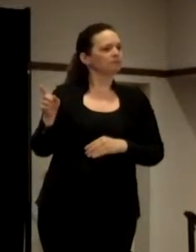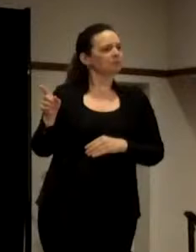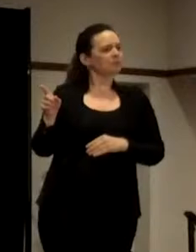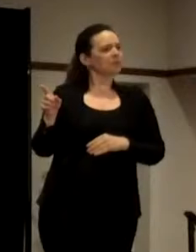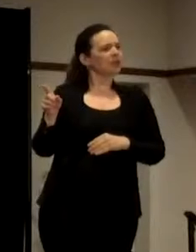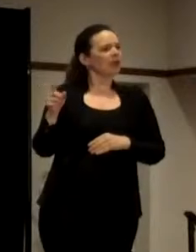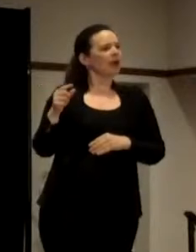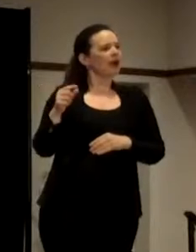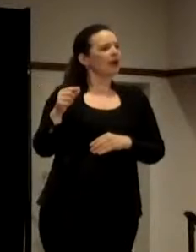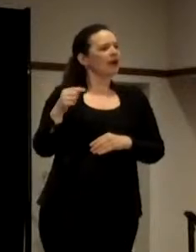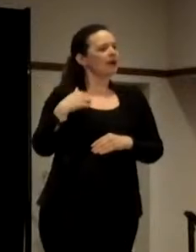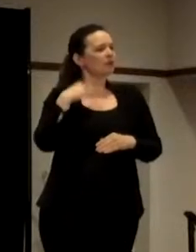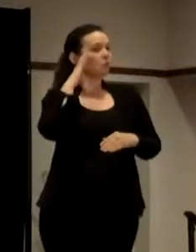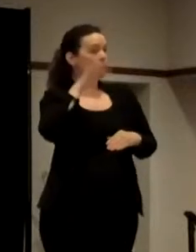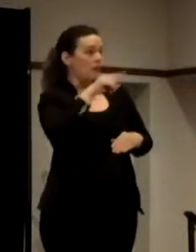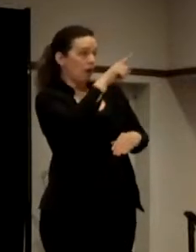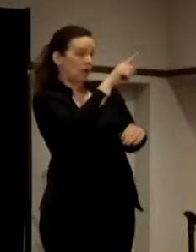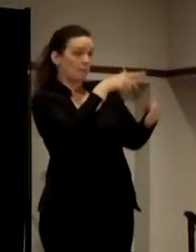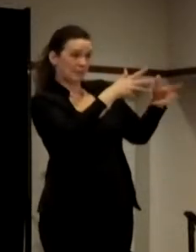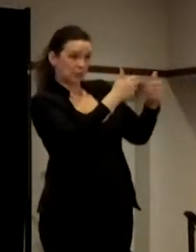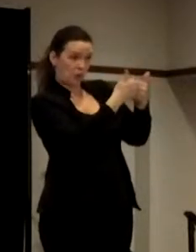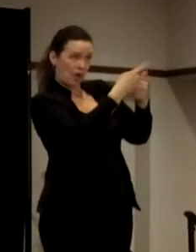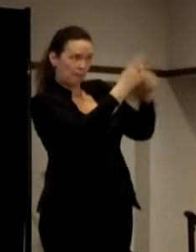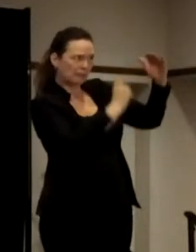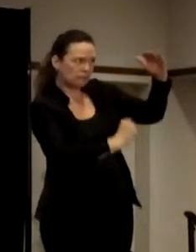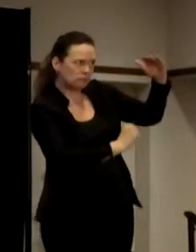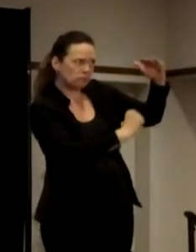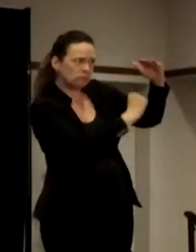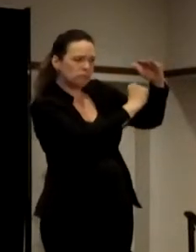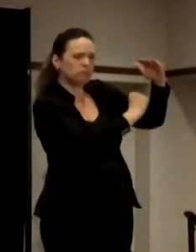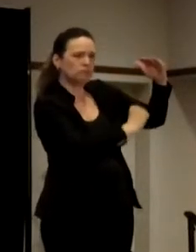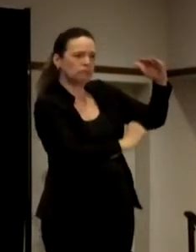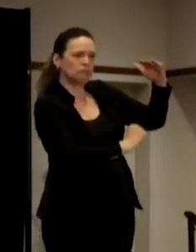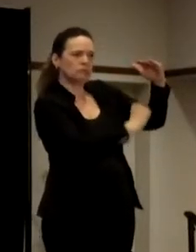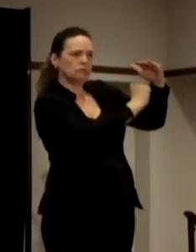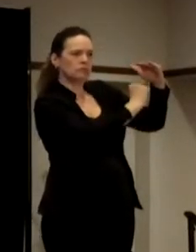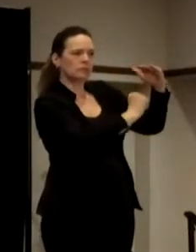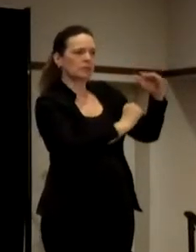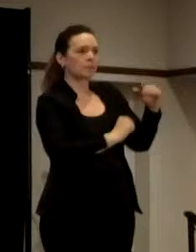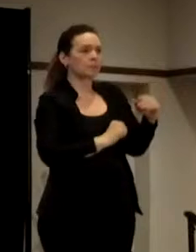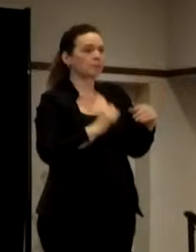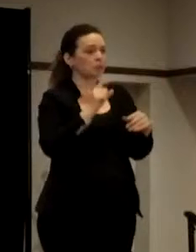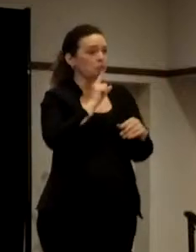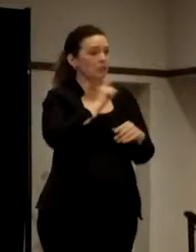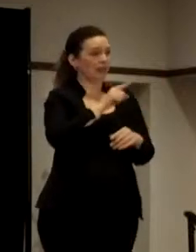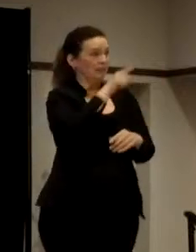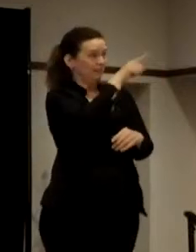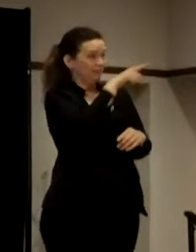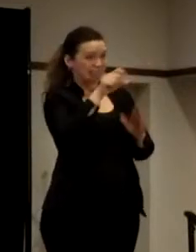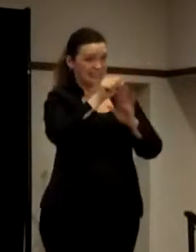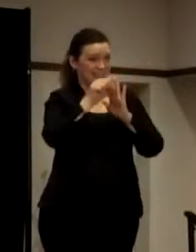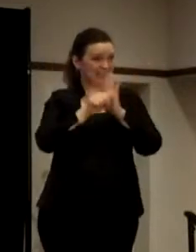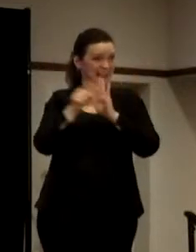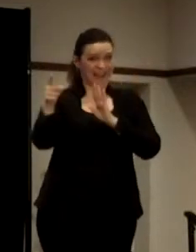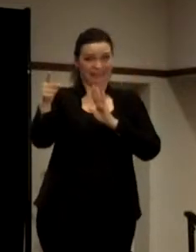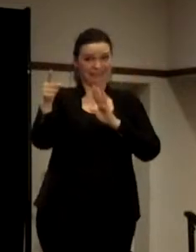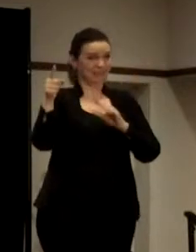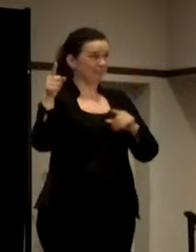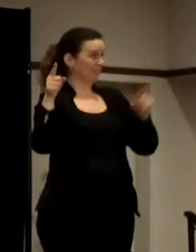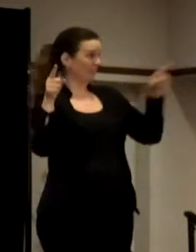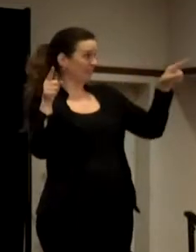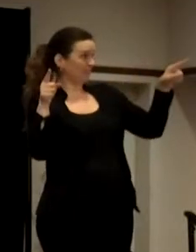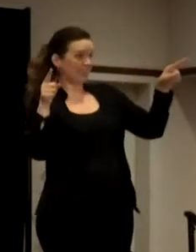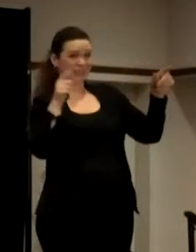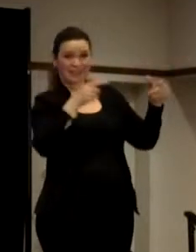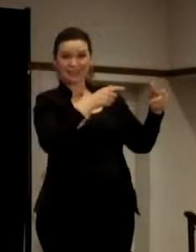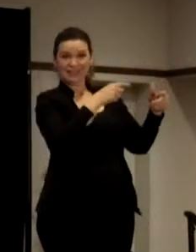later this week. These are things that they shouldn't be in the business with anymore. So at the end of the day, if they